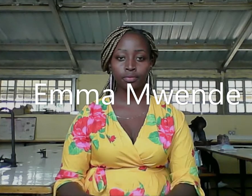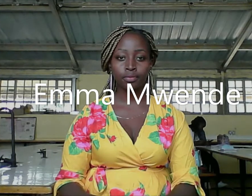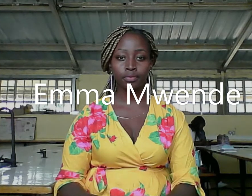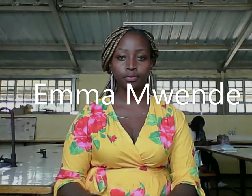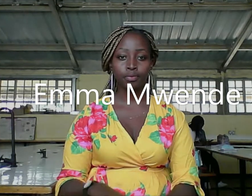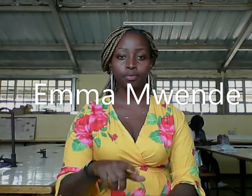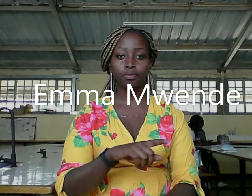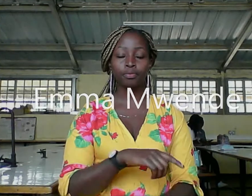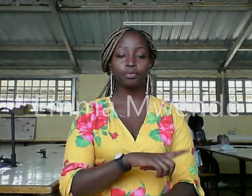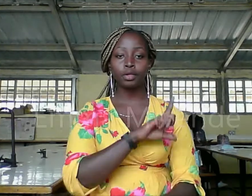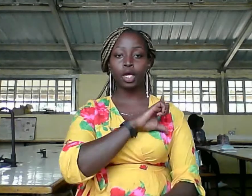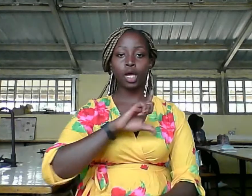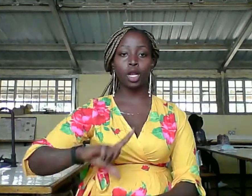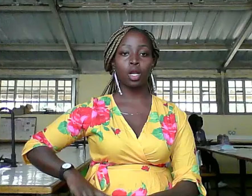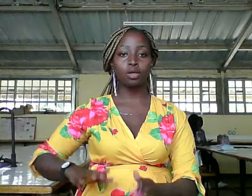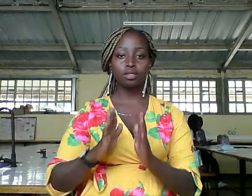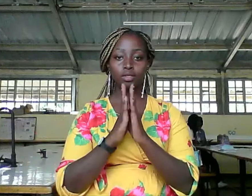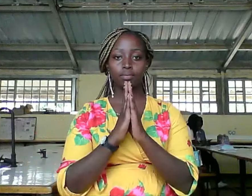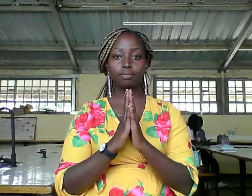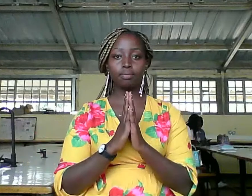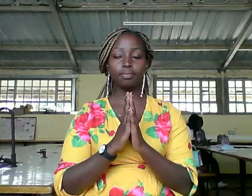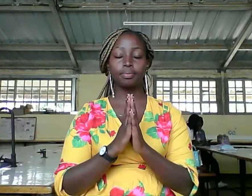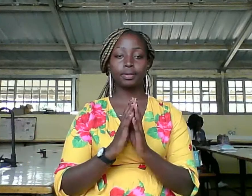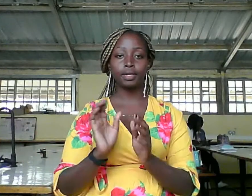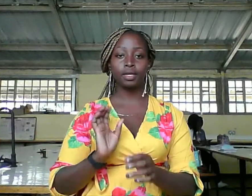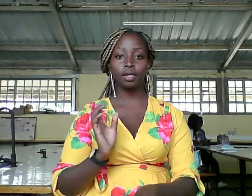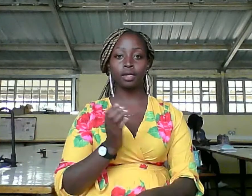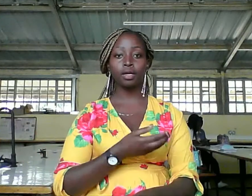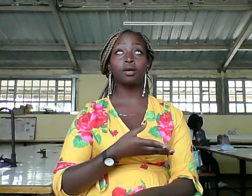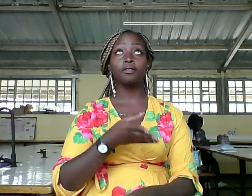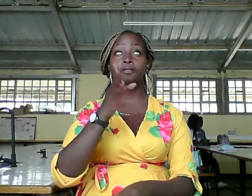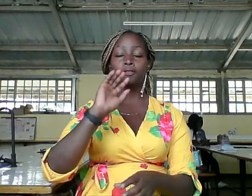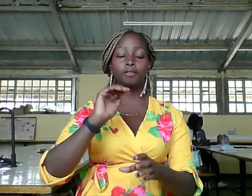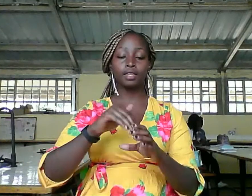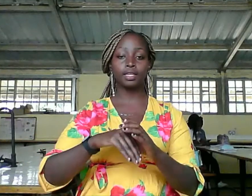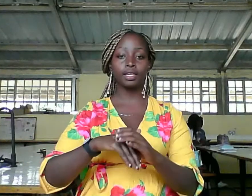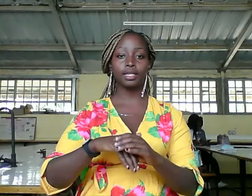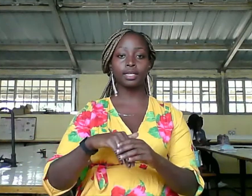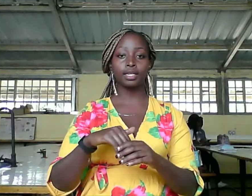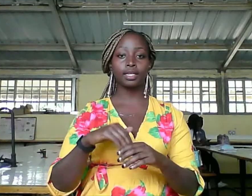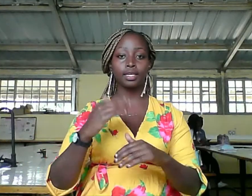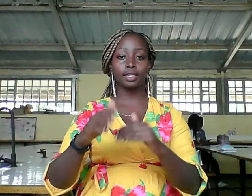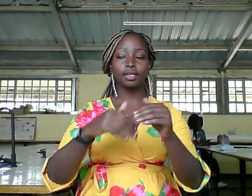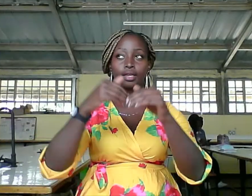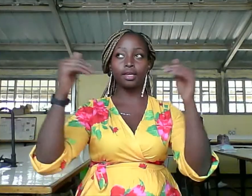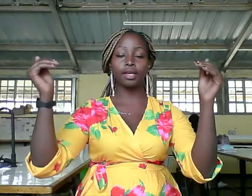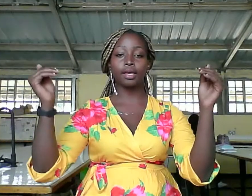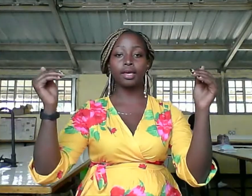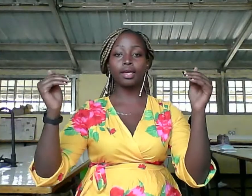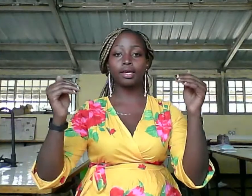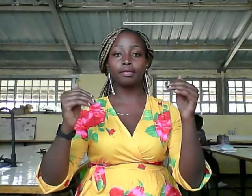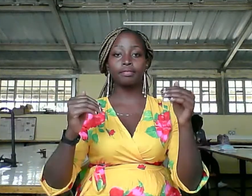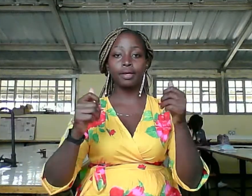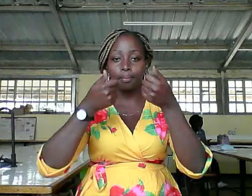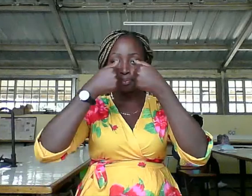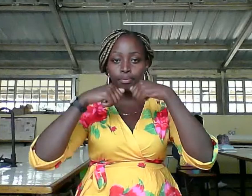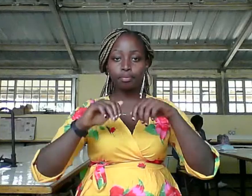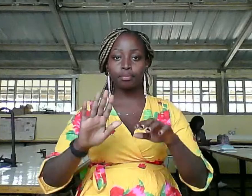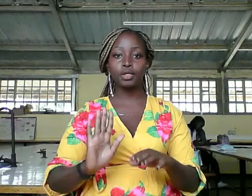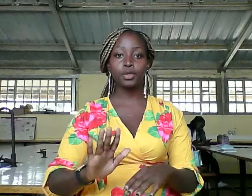the Lord's Prayer. Our Father who art in heaven, hallowed be thy name. The kingdom come,